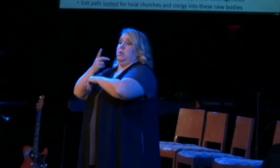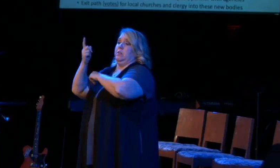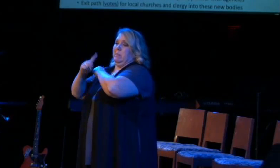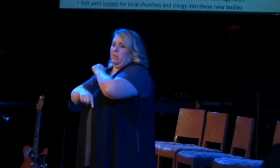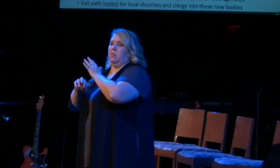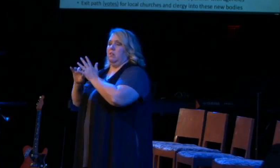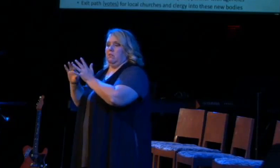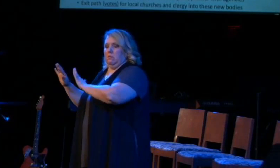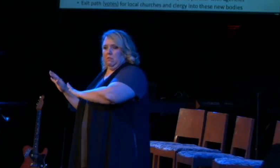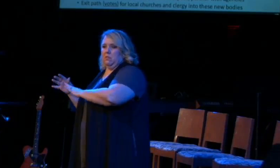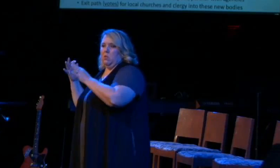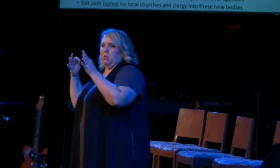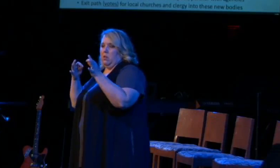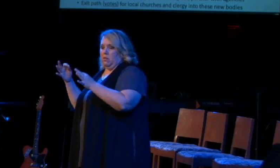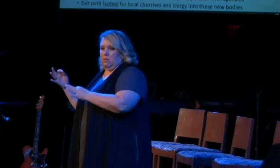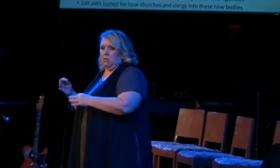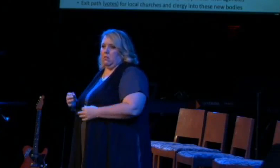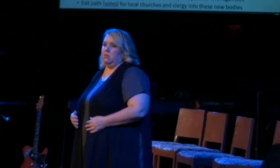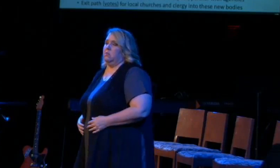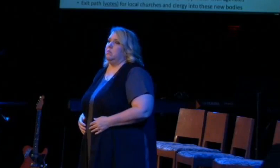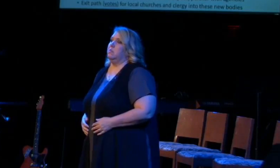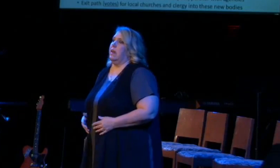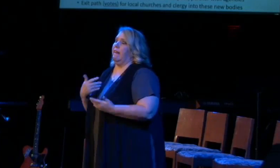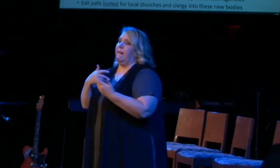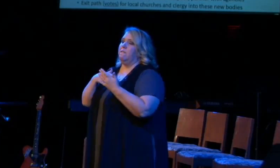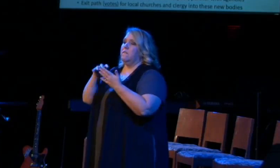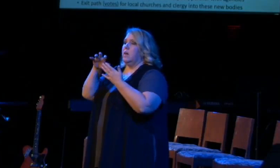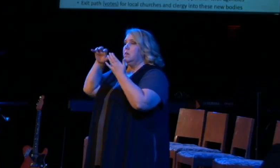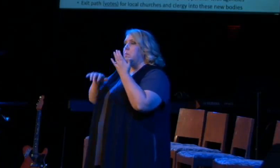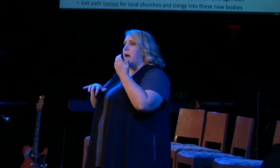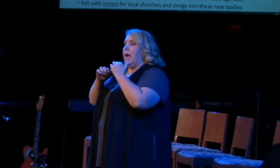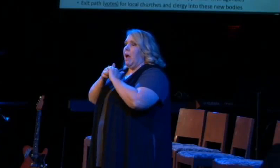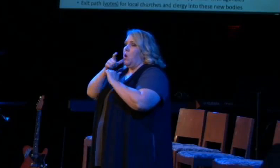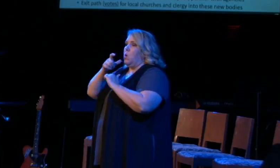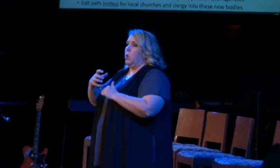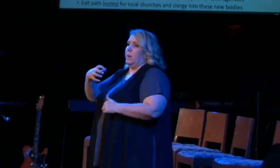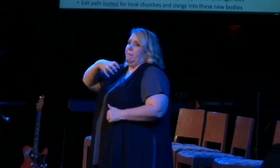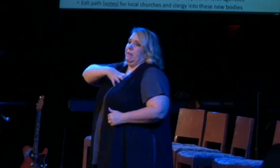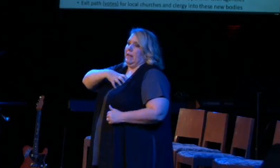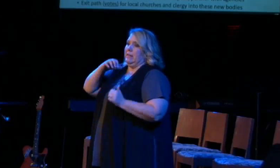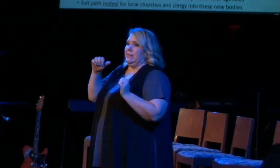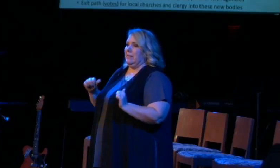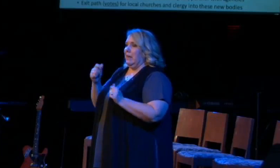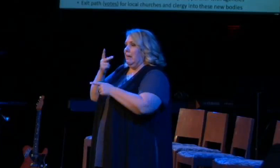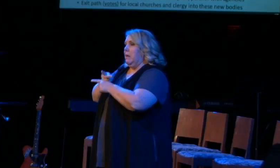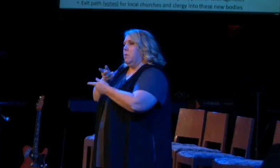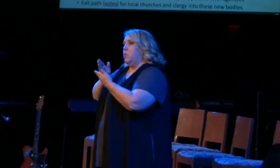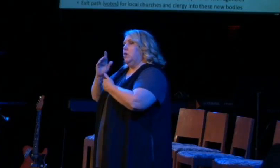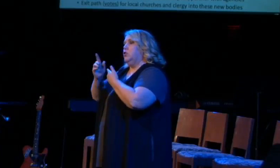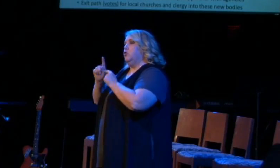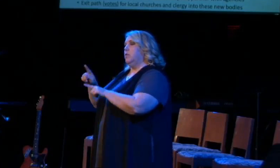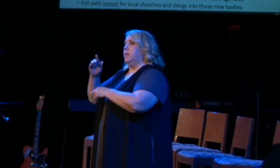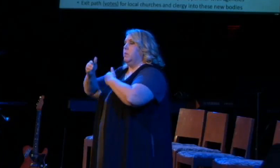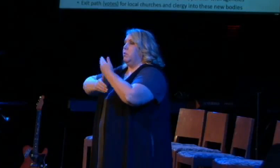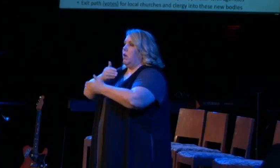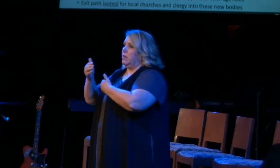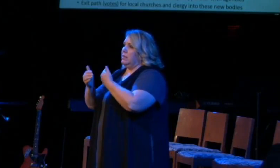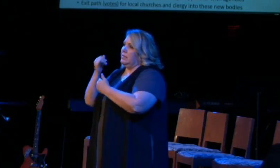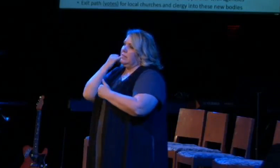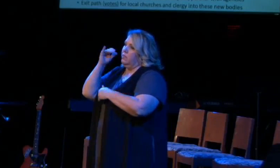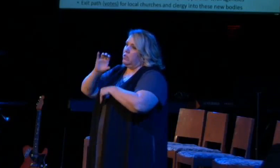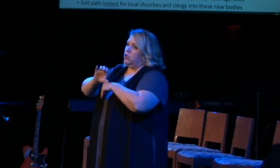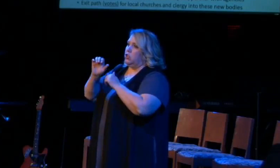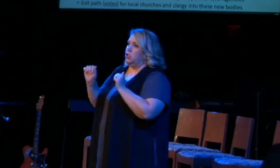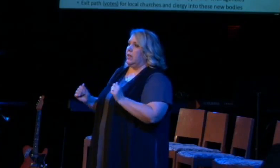in there about how complainants can maintain their rights through the process and their influence through the process, whether the church